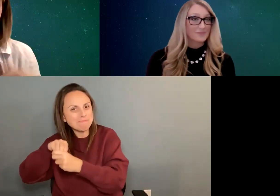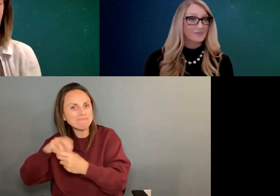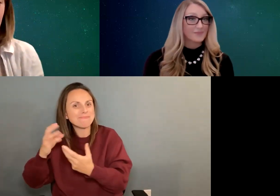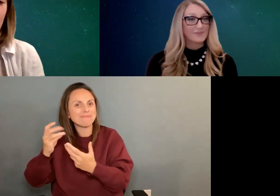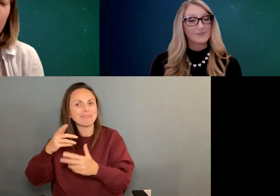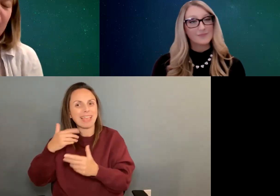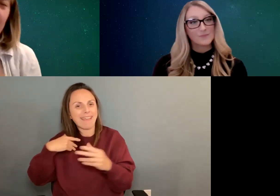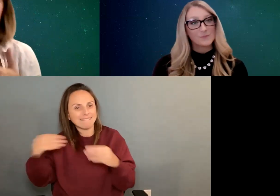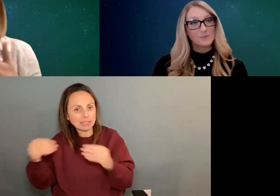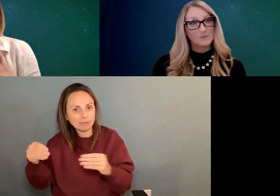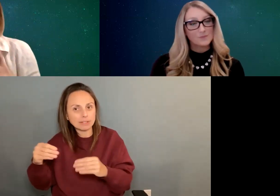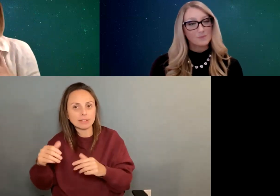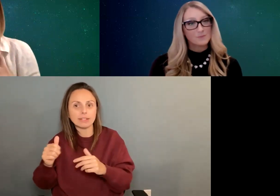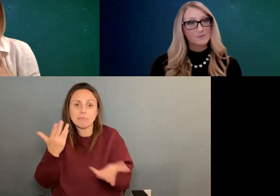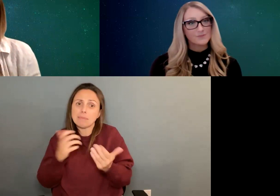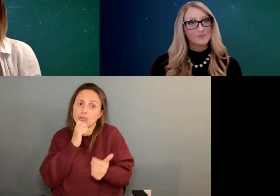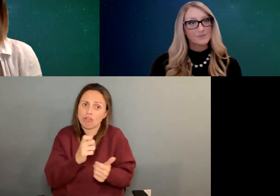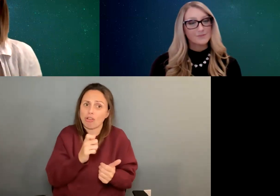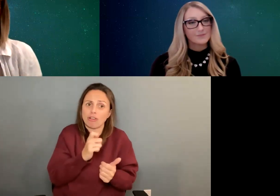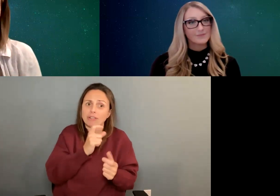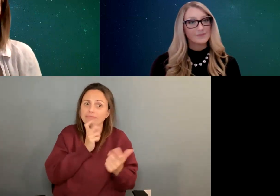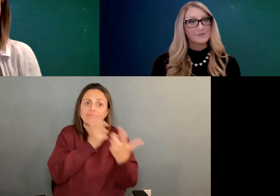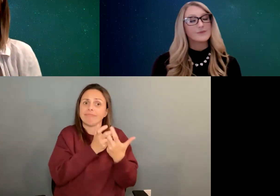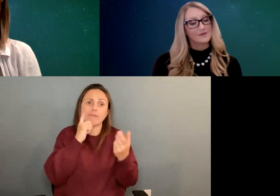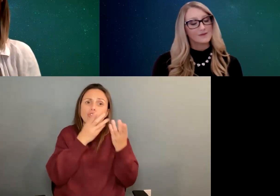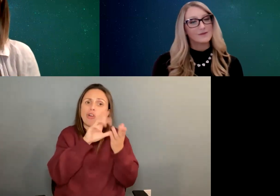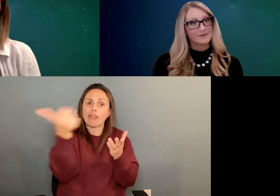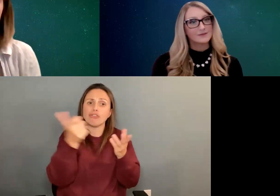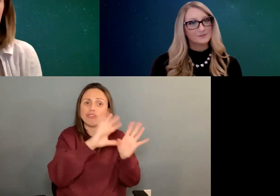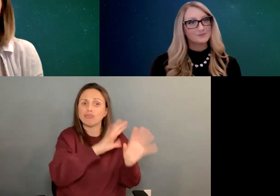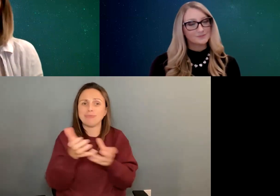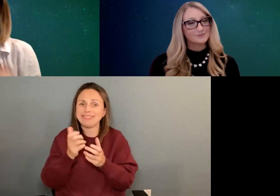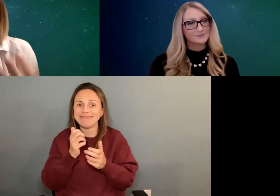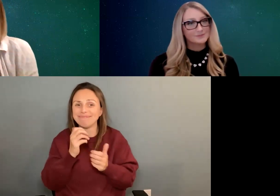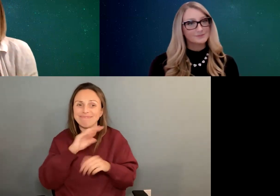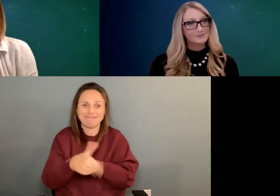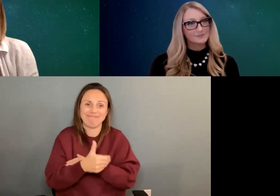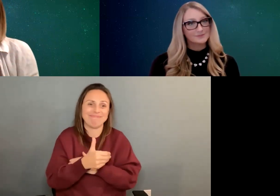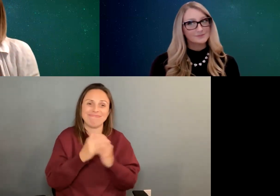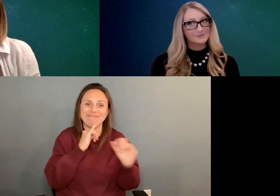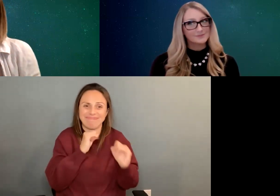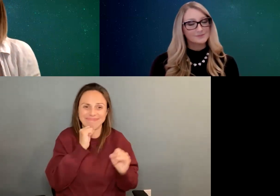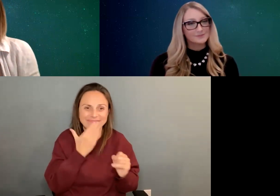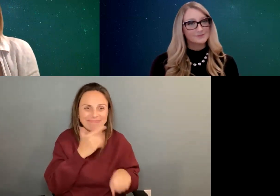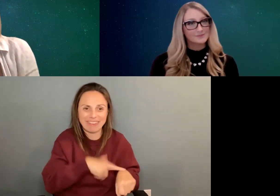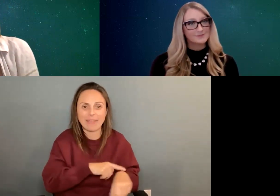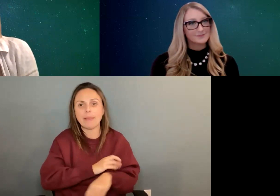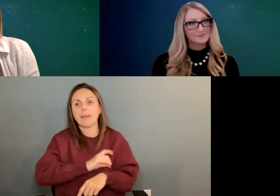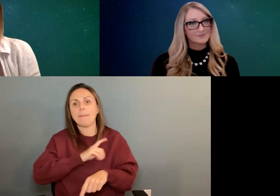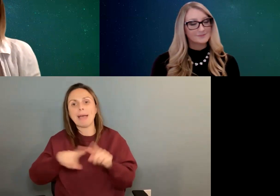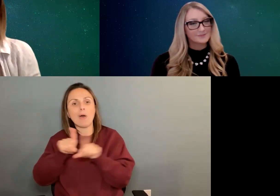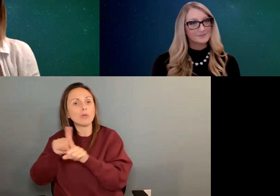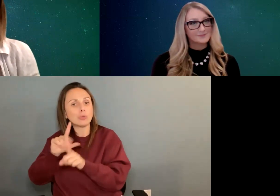flexibility where that might not be the case in other groups. Another thing that's a bit unique about a